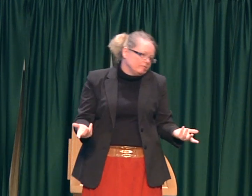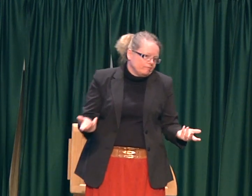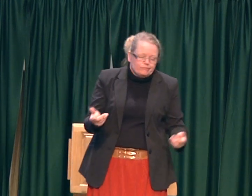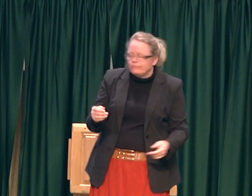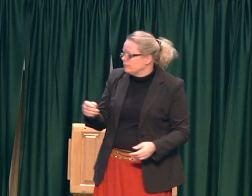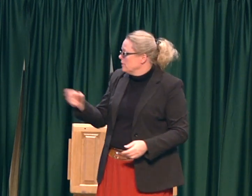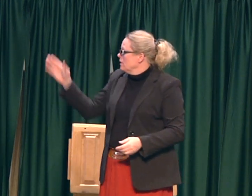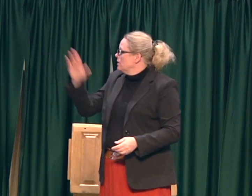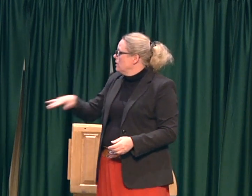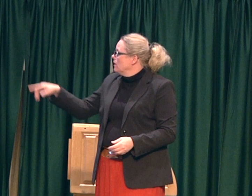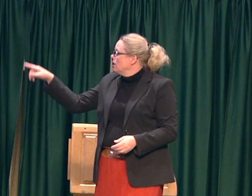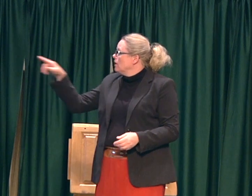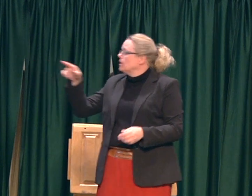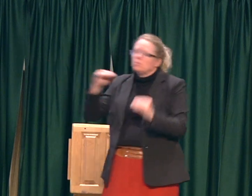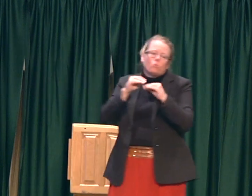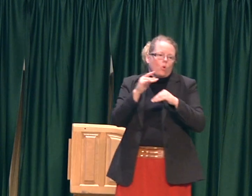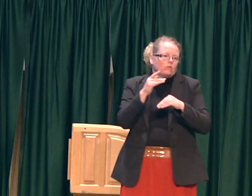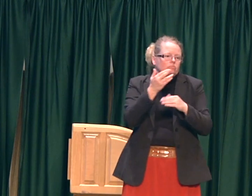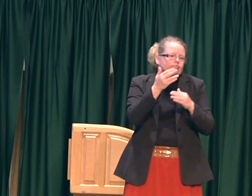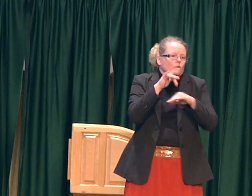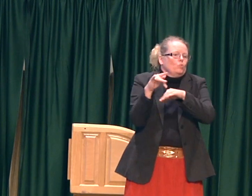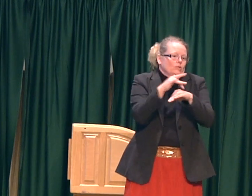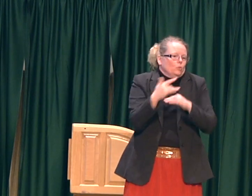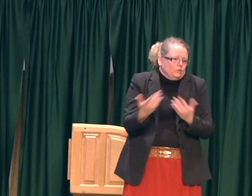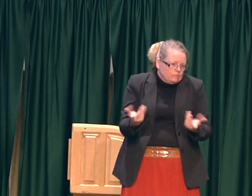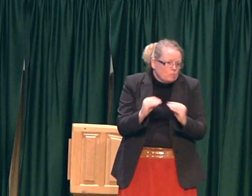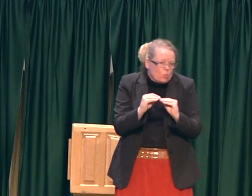So this might provide more opportunity to get qualified interpreters.